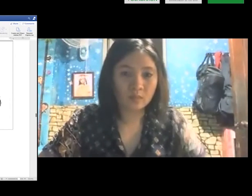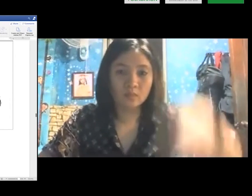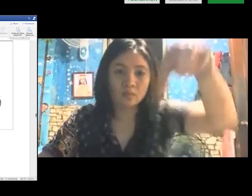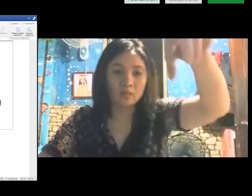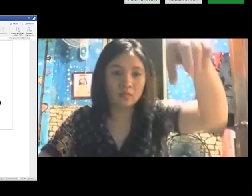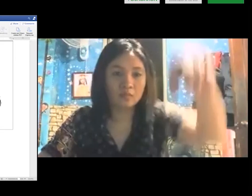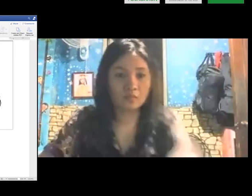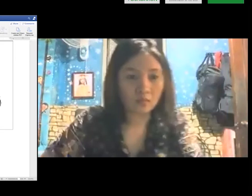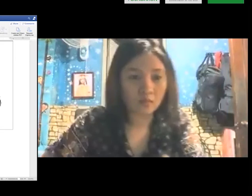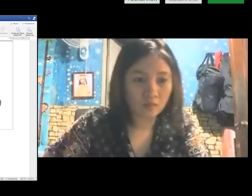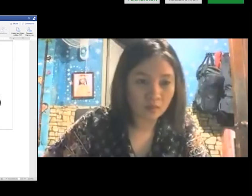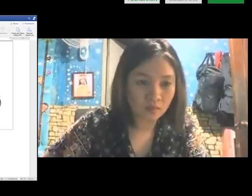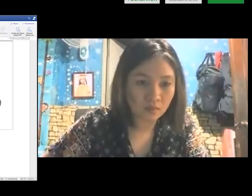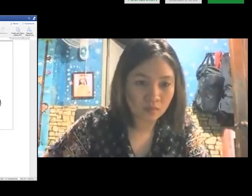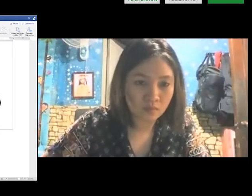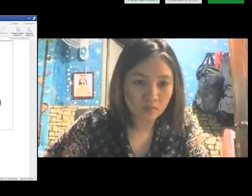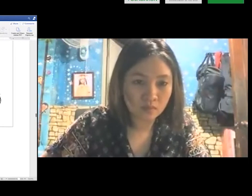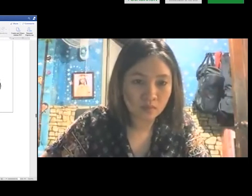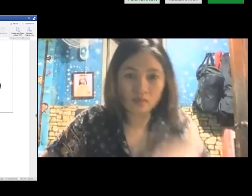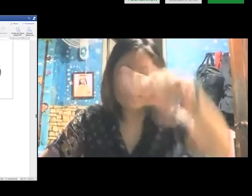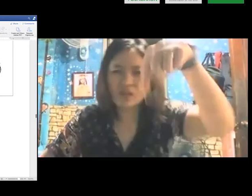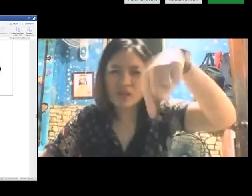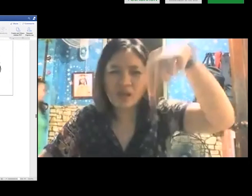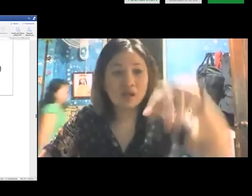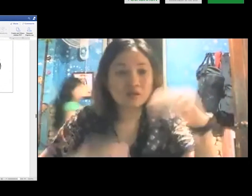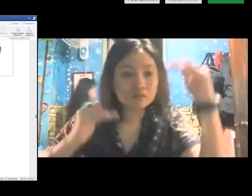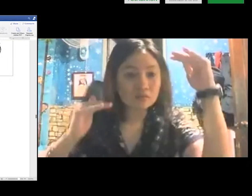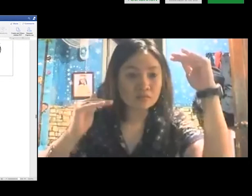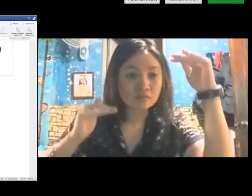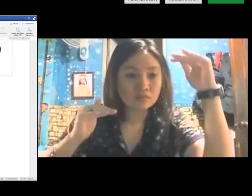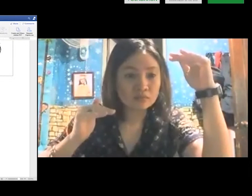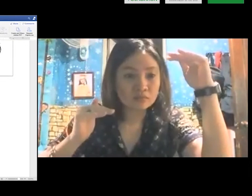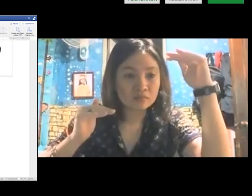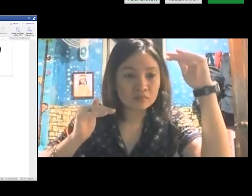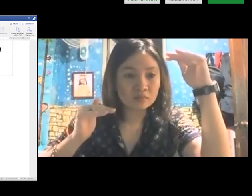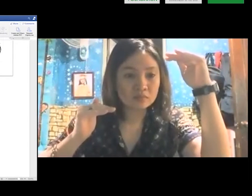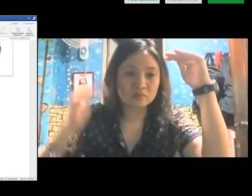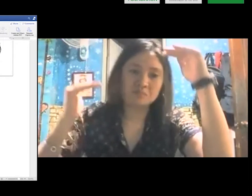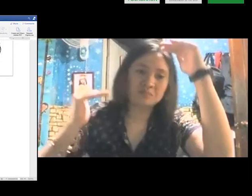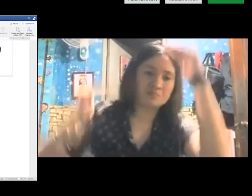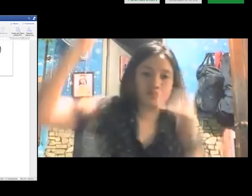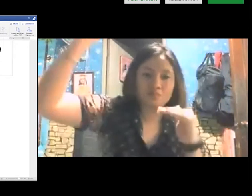it's it's twice. Well, anyway, all right. This is Yeah. So equal.